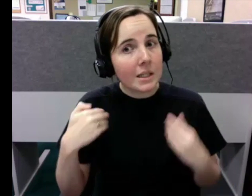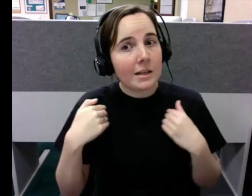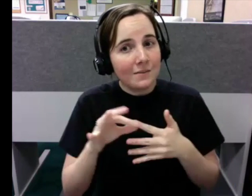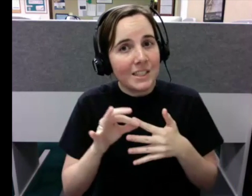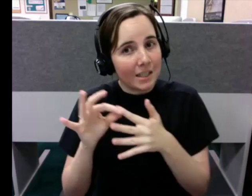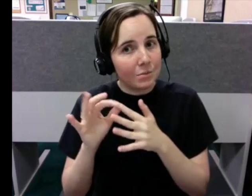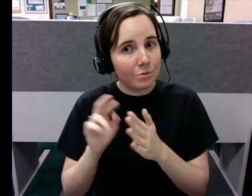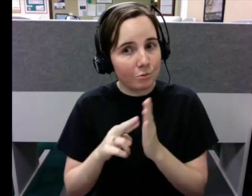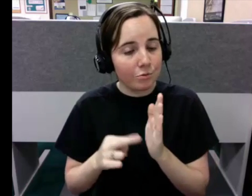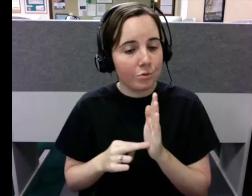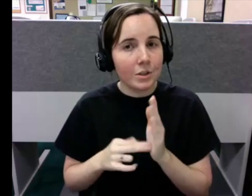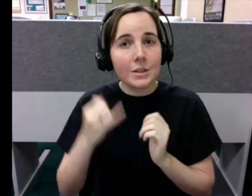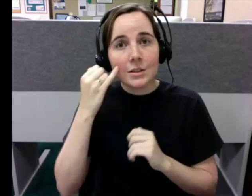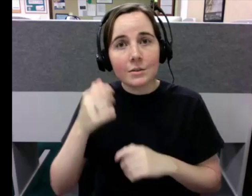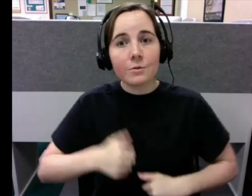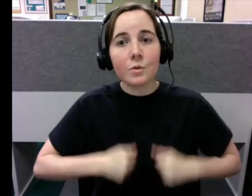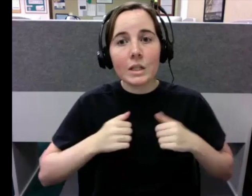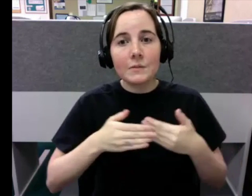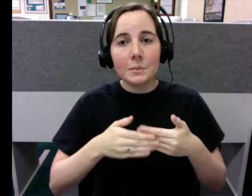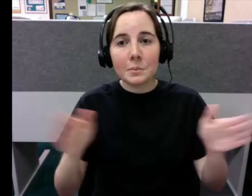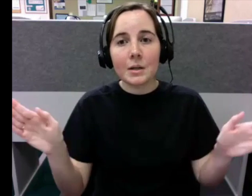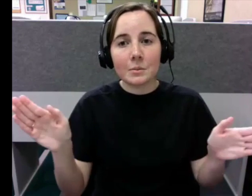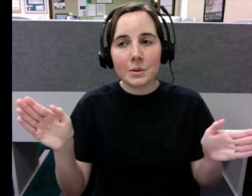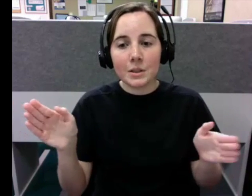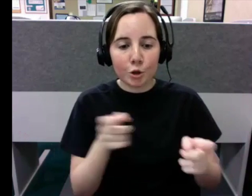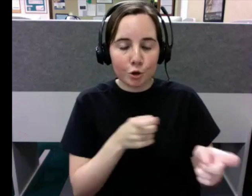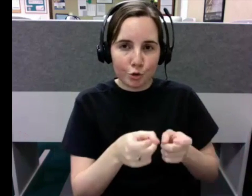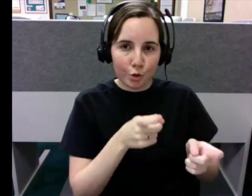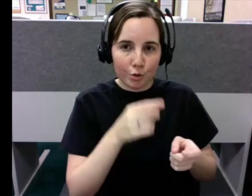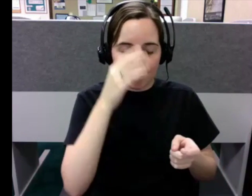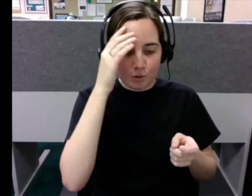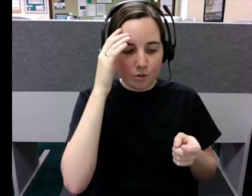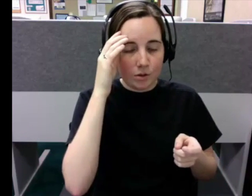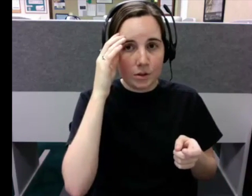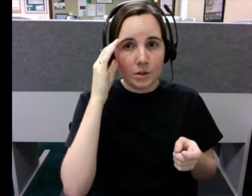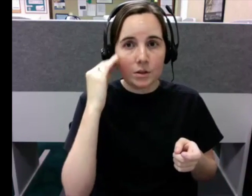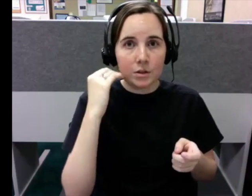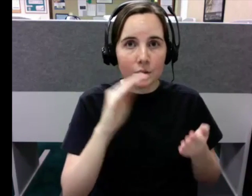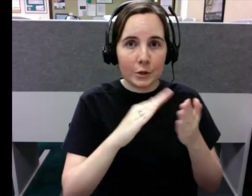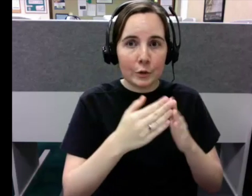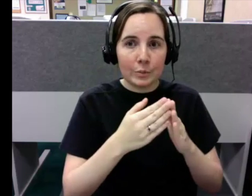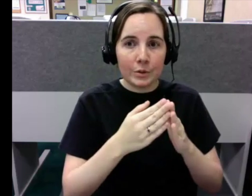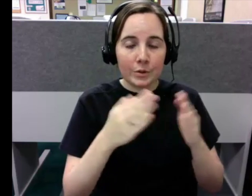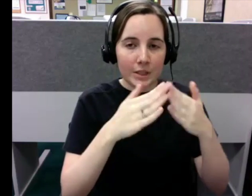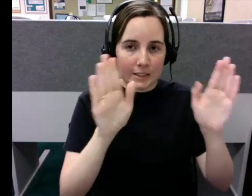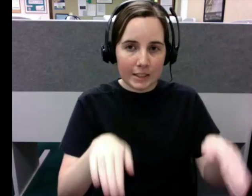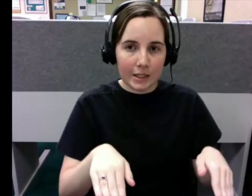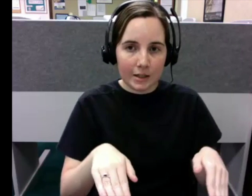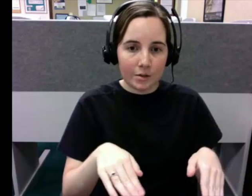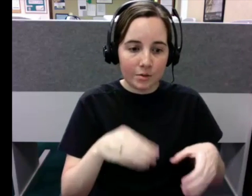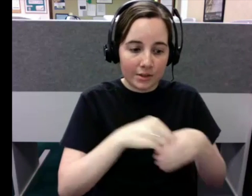If you live in a publicly operated community residence that serves no more than 16 people, you may get SSI.